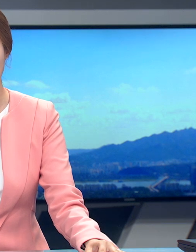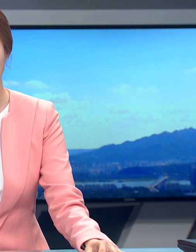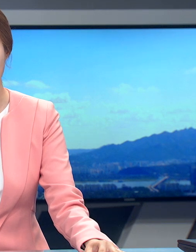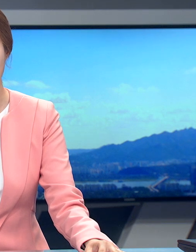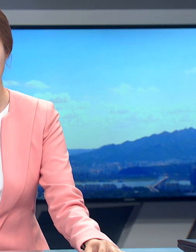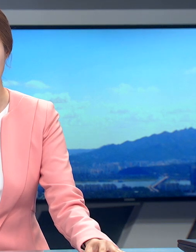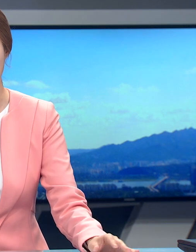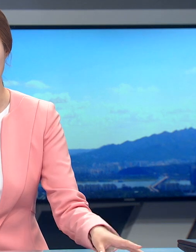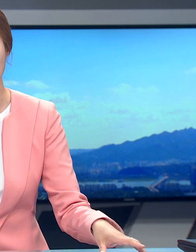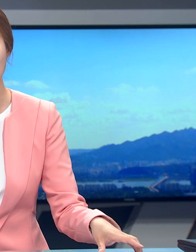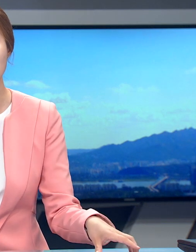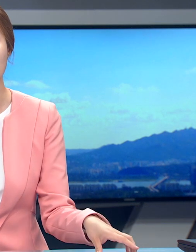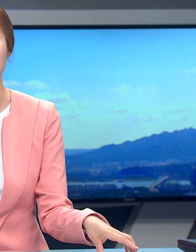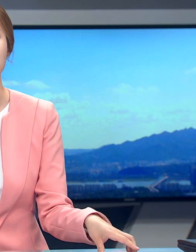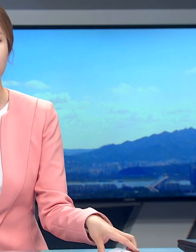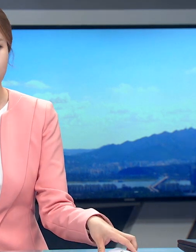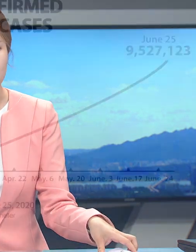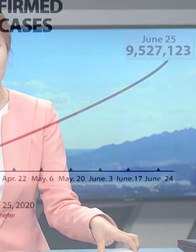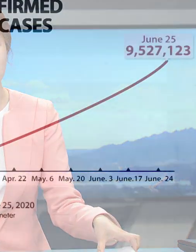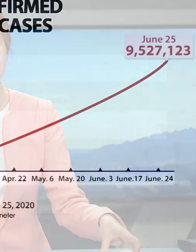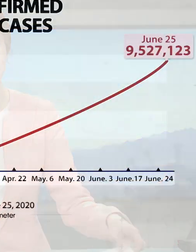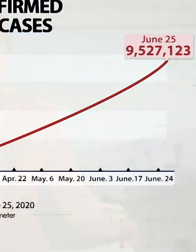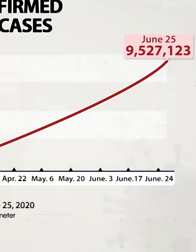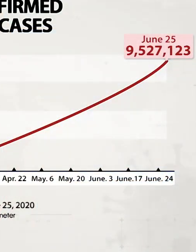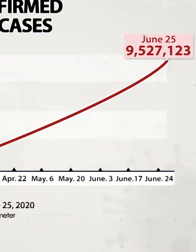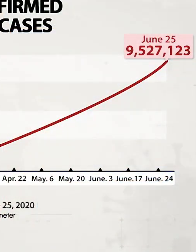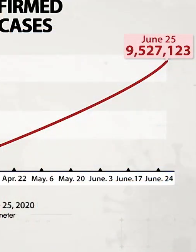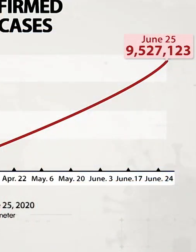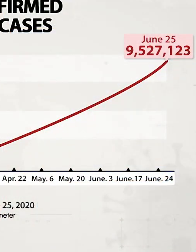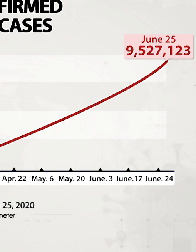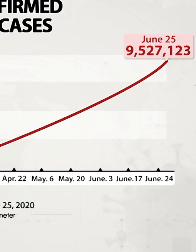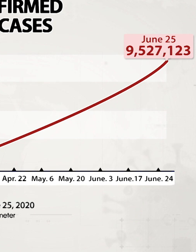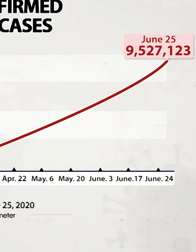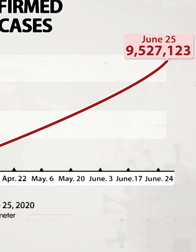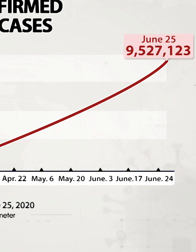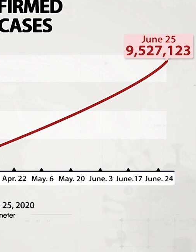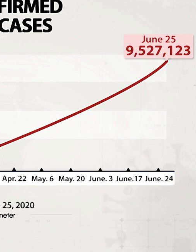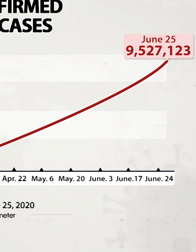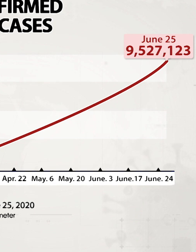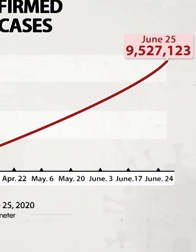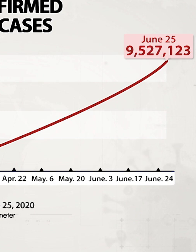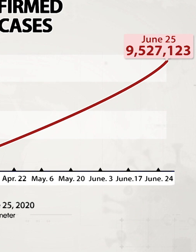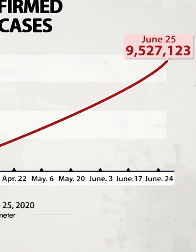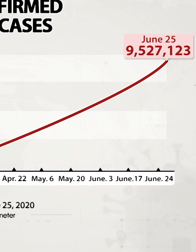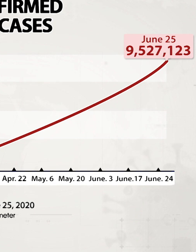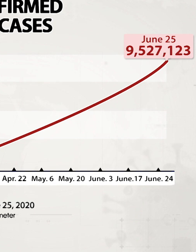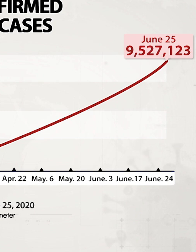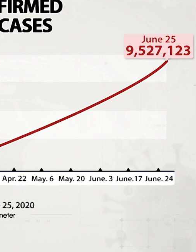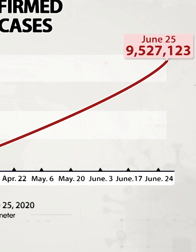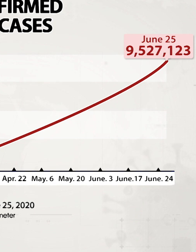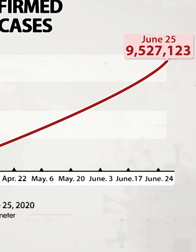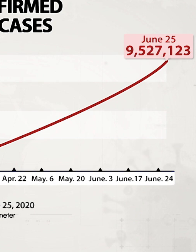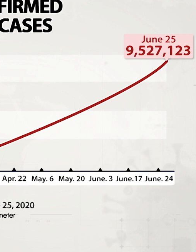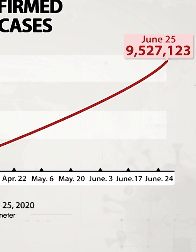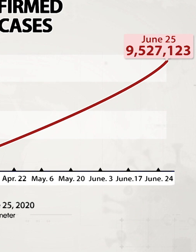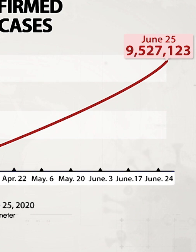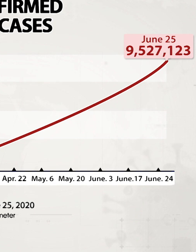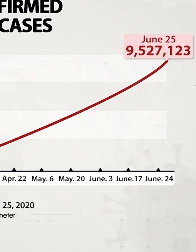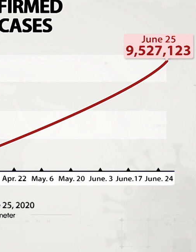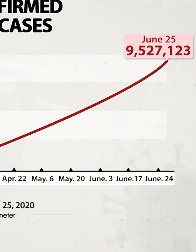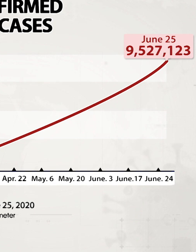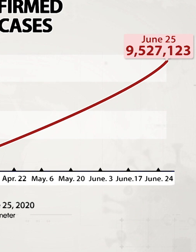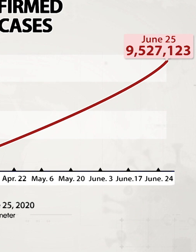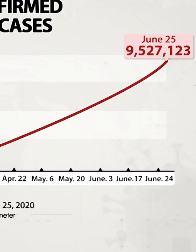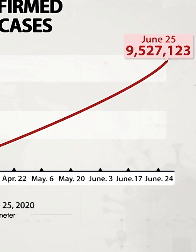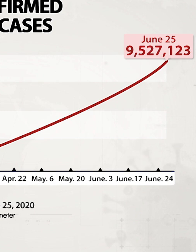take a look at the total number of infections first. We have now more than 9.5 million